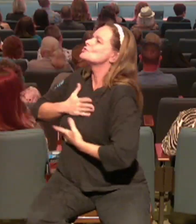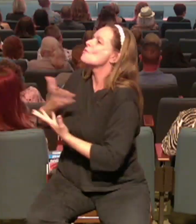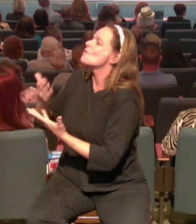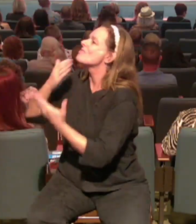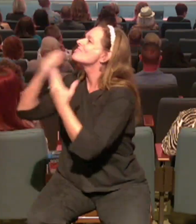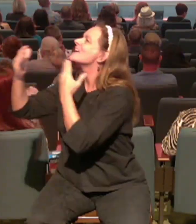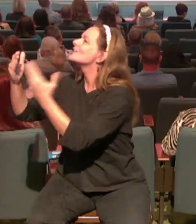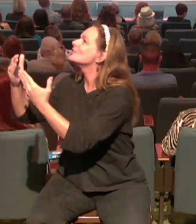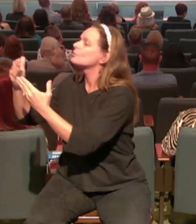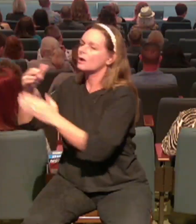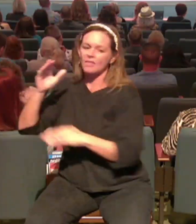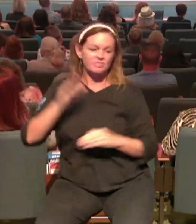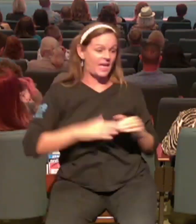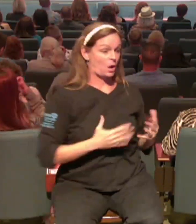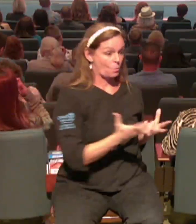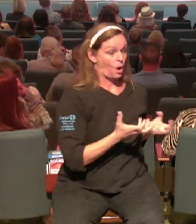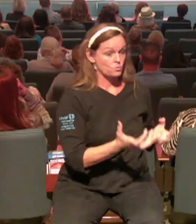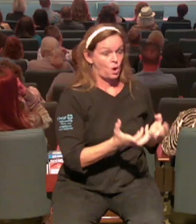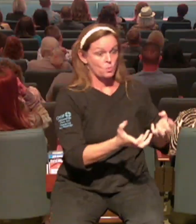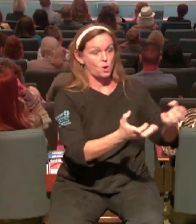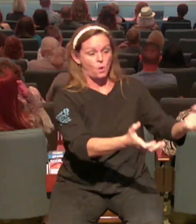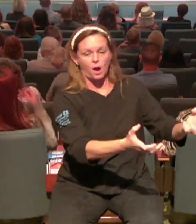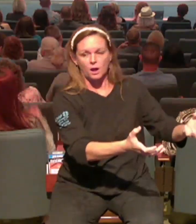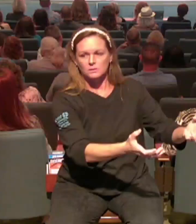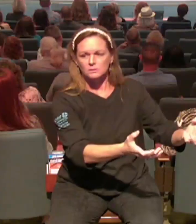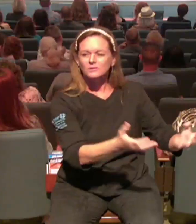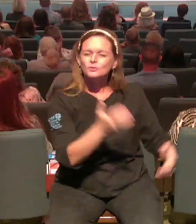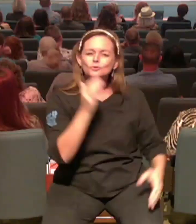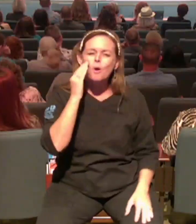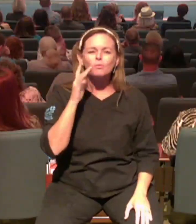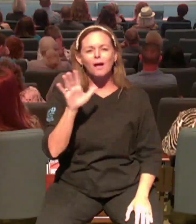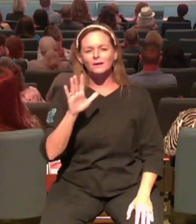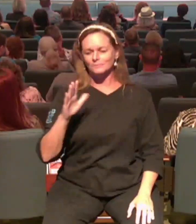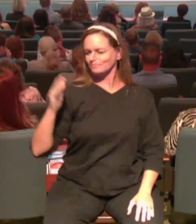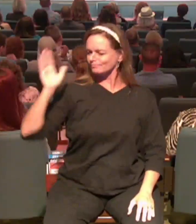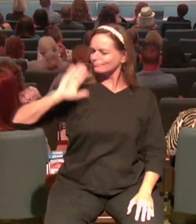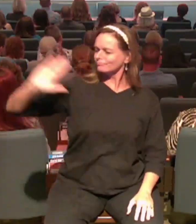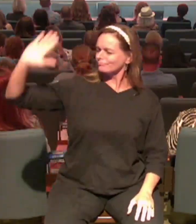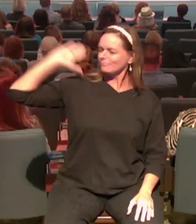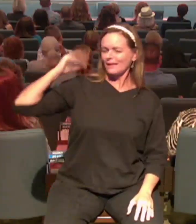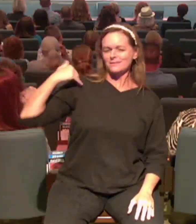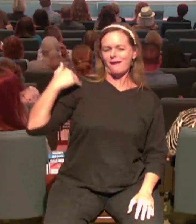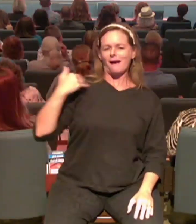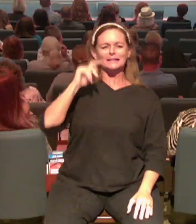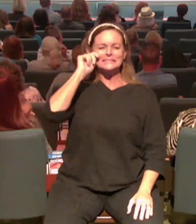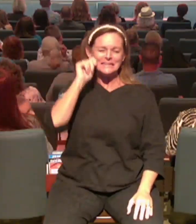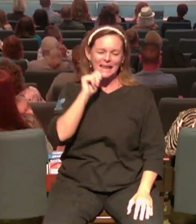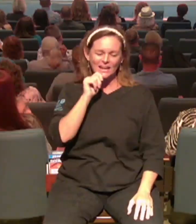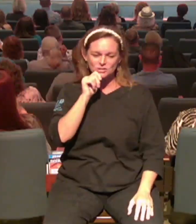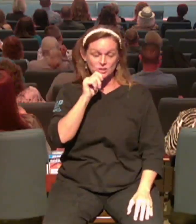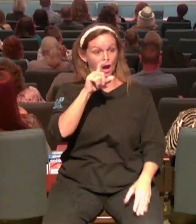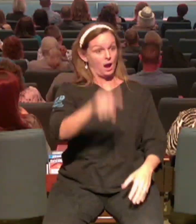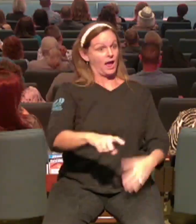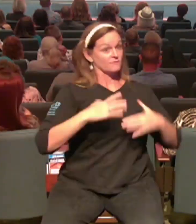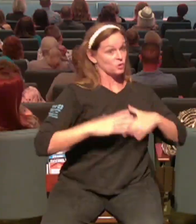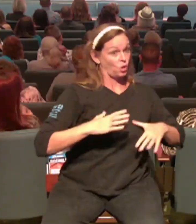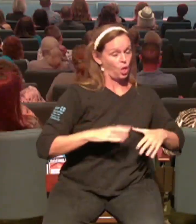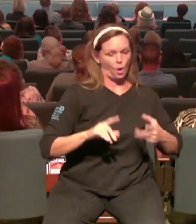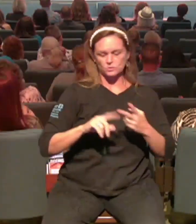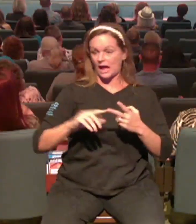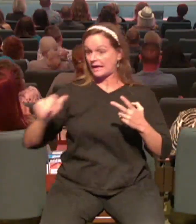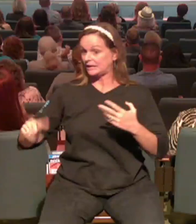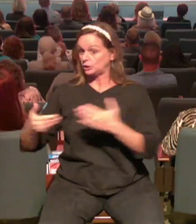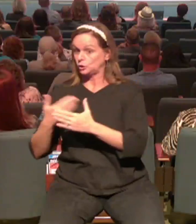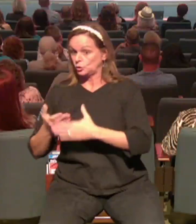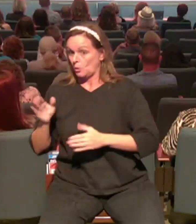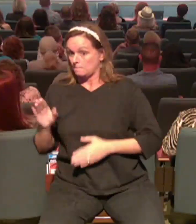have everything now and they got to have everything like new? Like I got to get to H&M and get that. This outfit, I got to get some Yeezys, you know, I got to